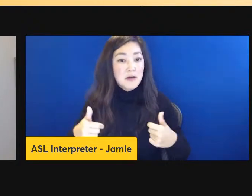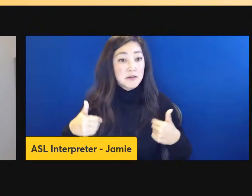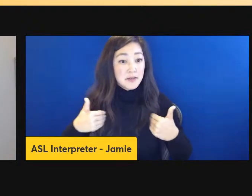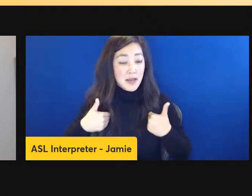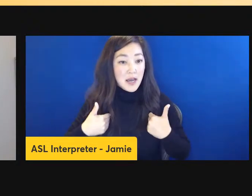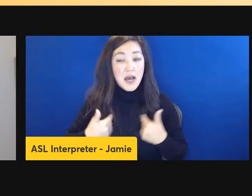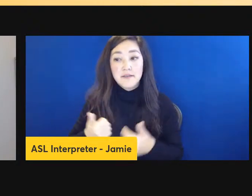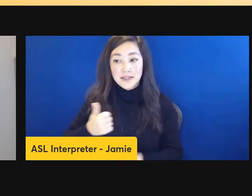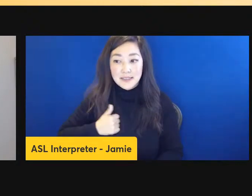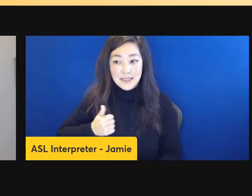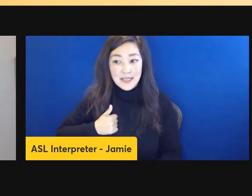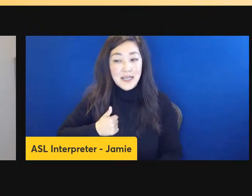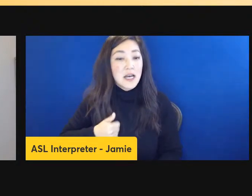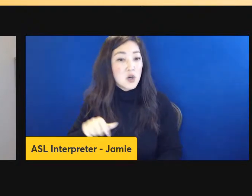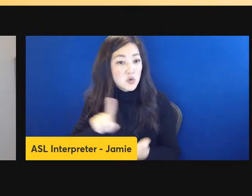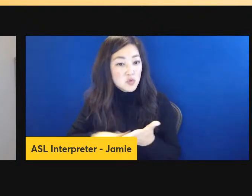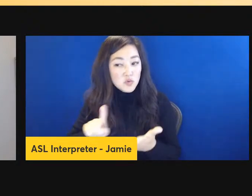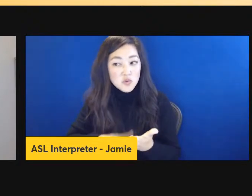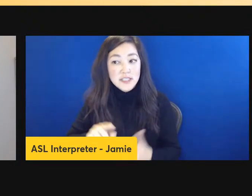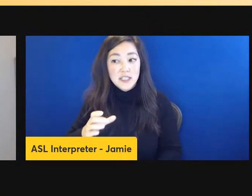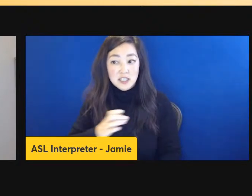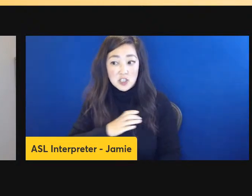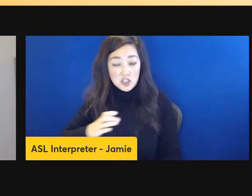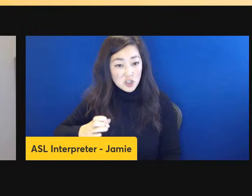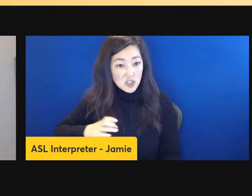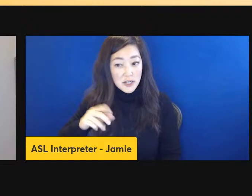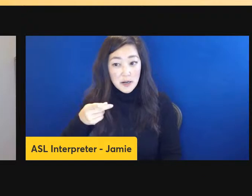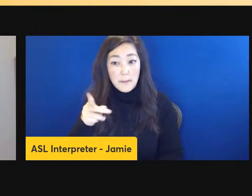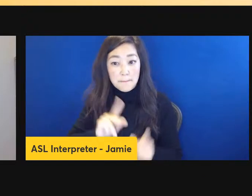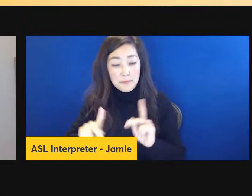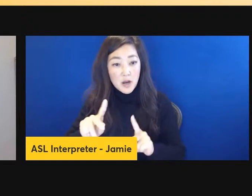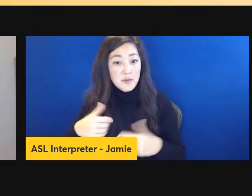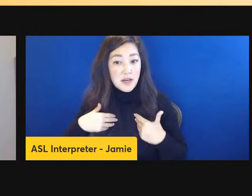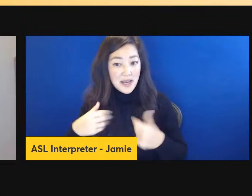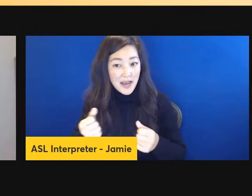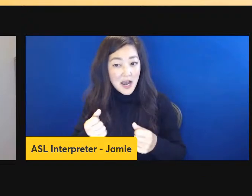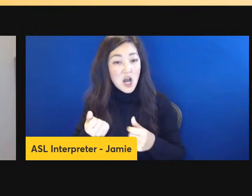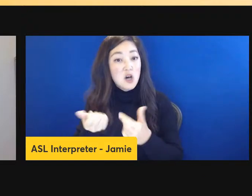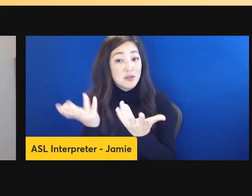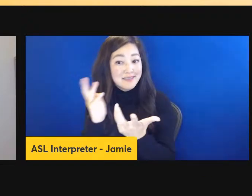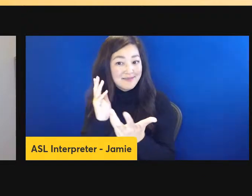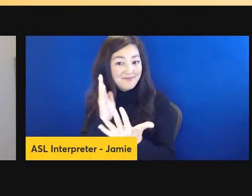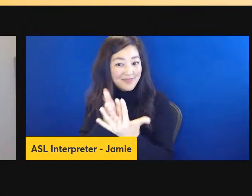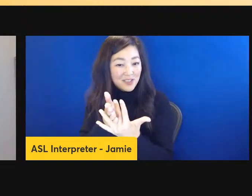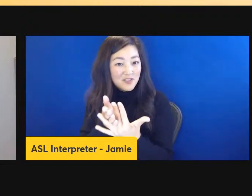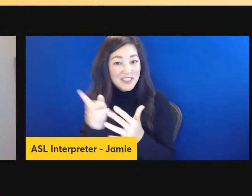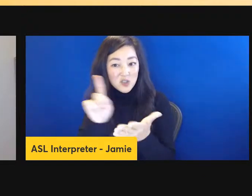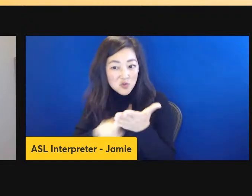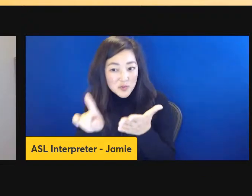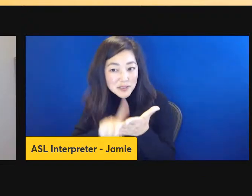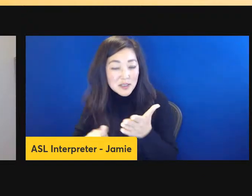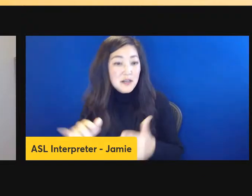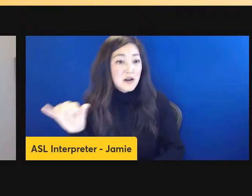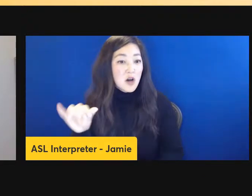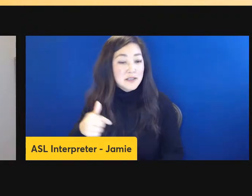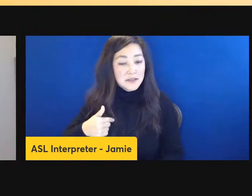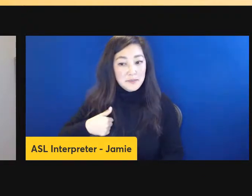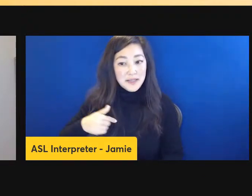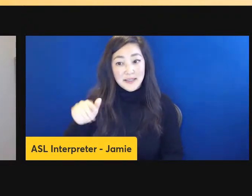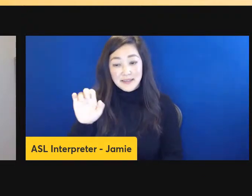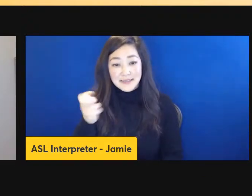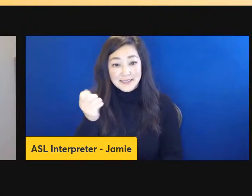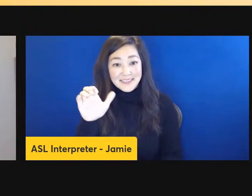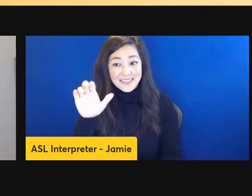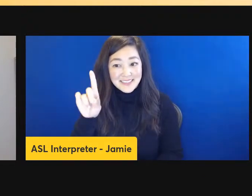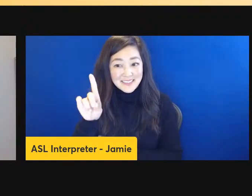Canada Research Chair in Population Health Intervention Research, and I'm the Executive Director of the Li